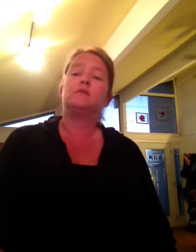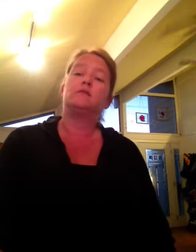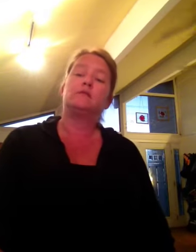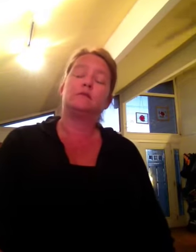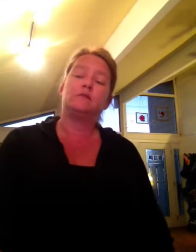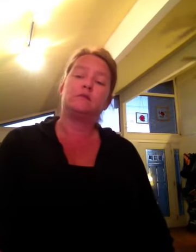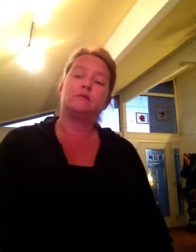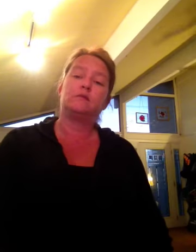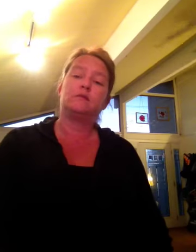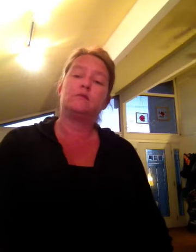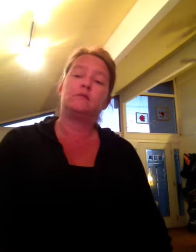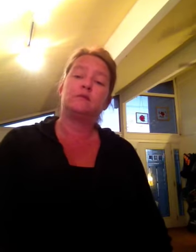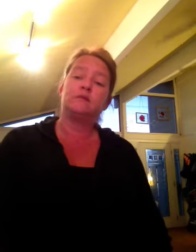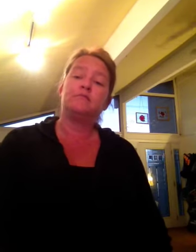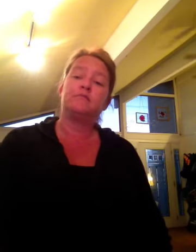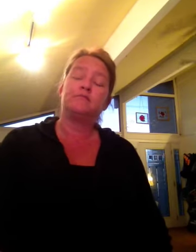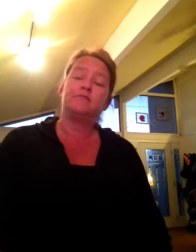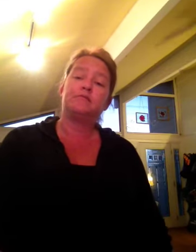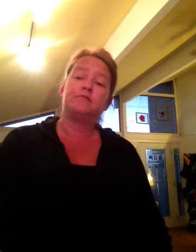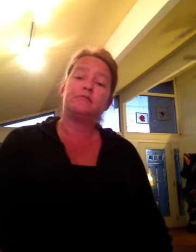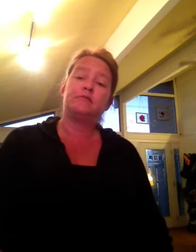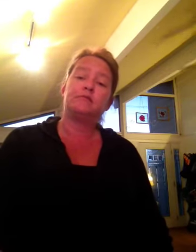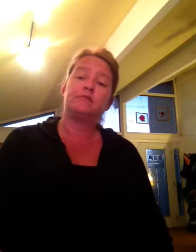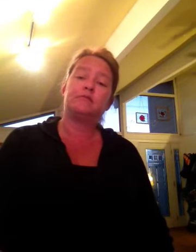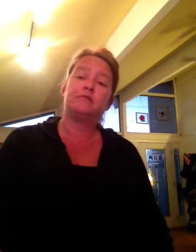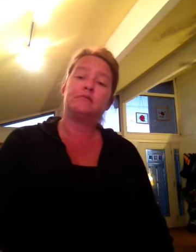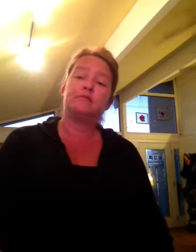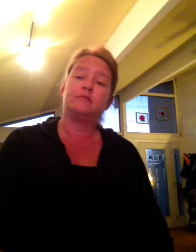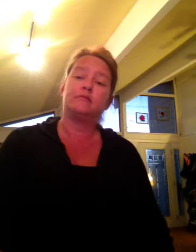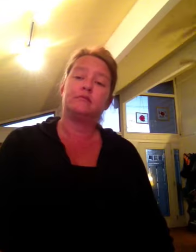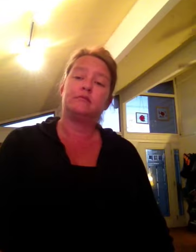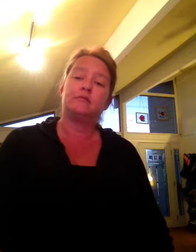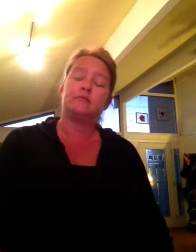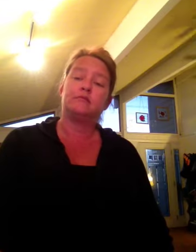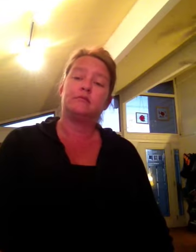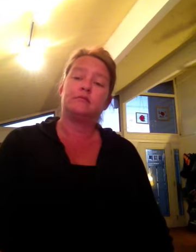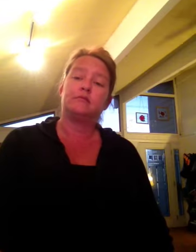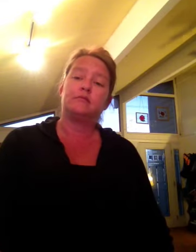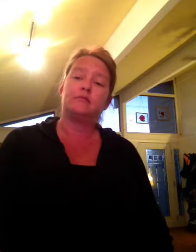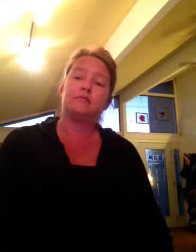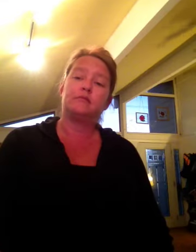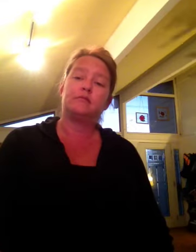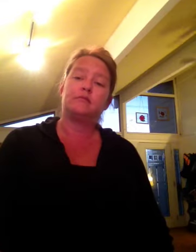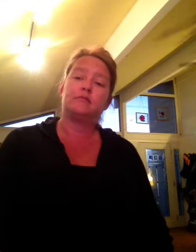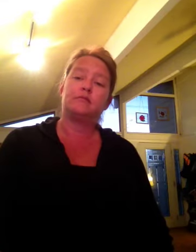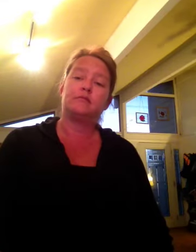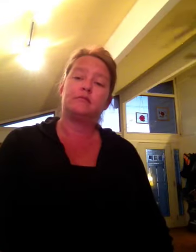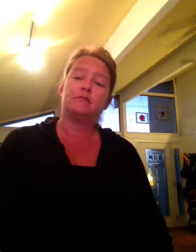you would always know after you've completed your purchase for that time you've been shopping.